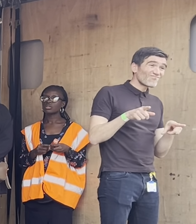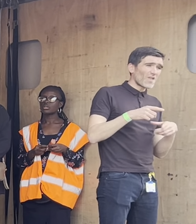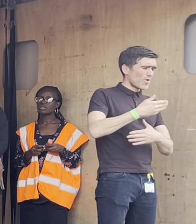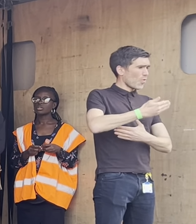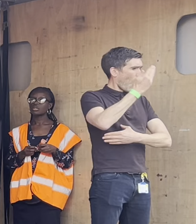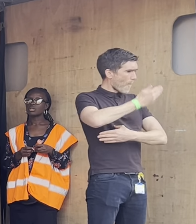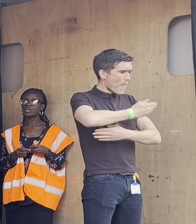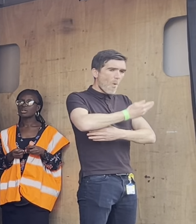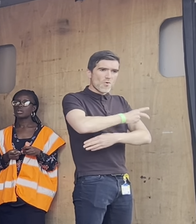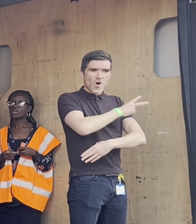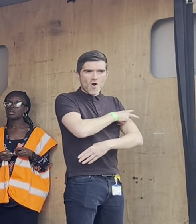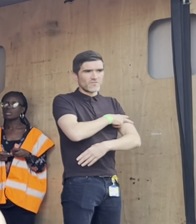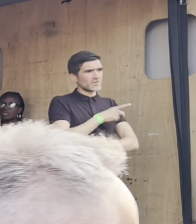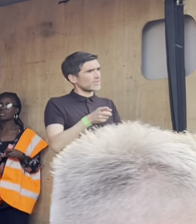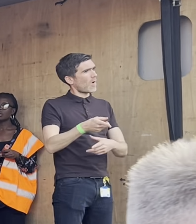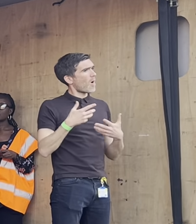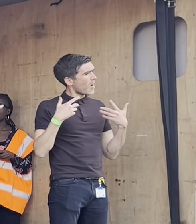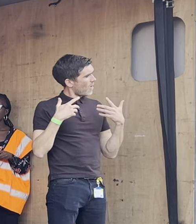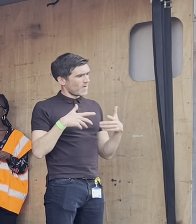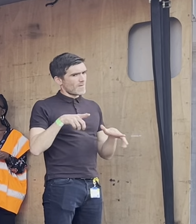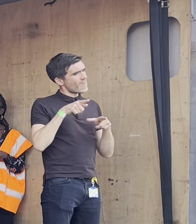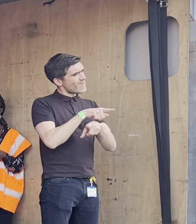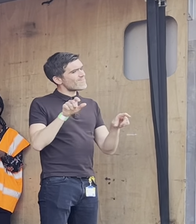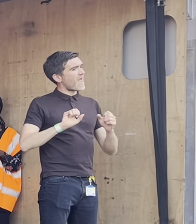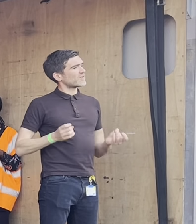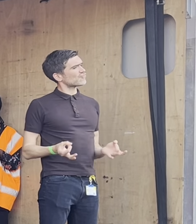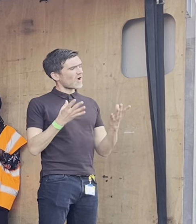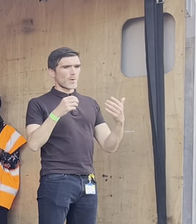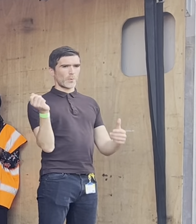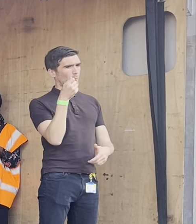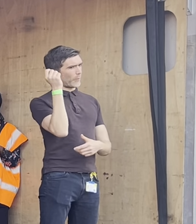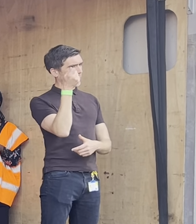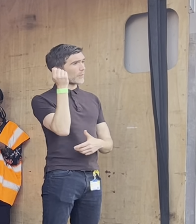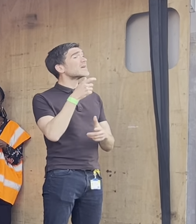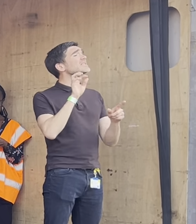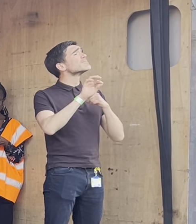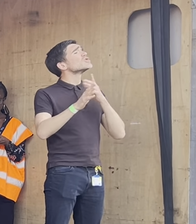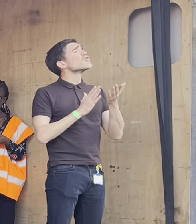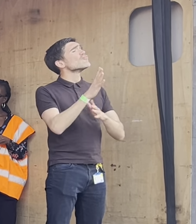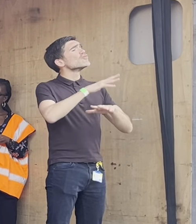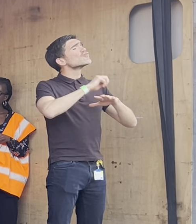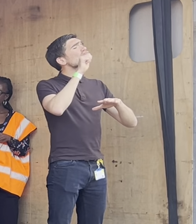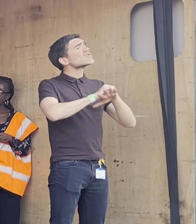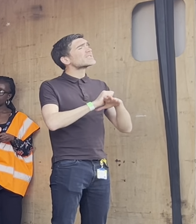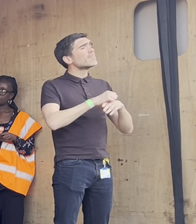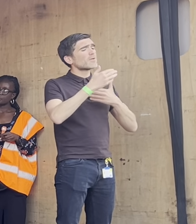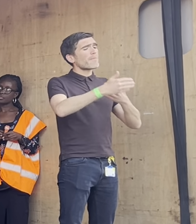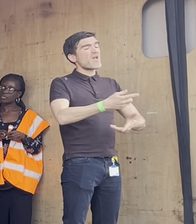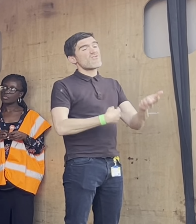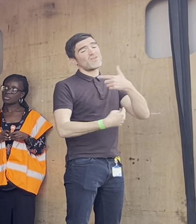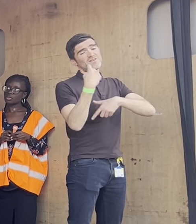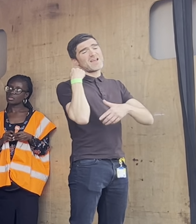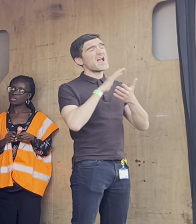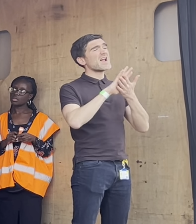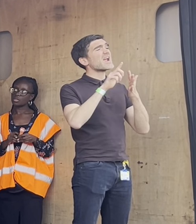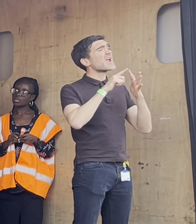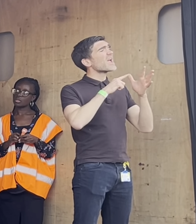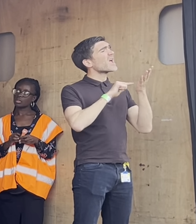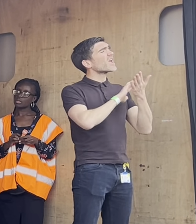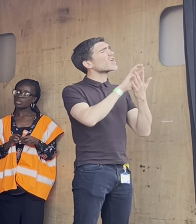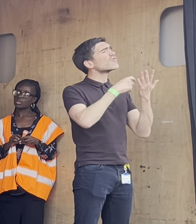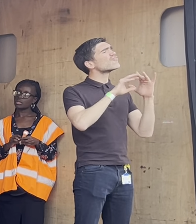border officers had very successful industrial action, especially during the Christmas period. I was standing there at Heathrow with John McDonald in the thick